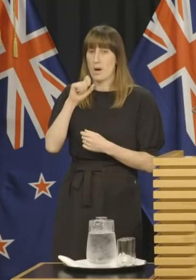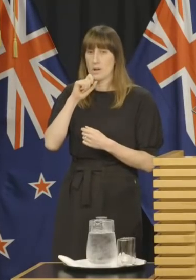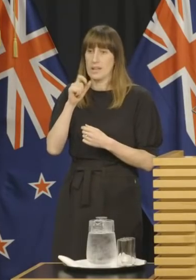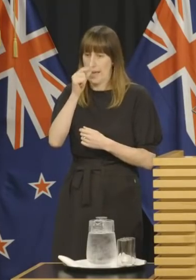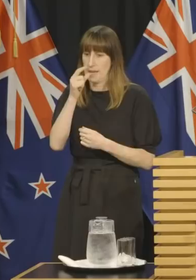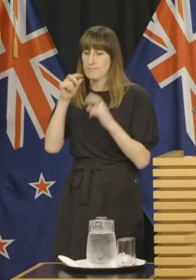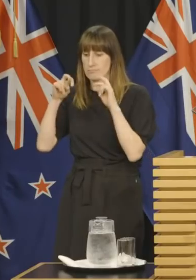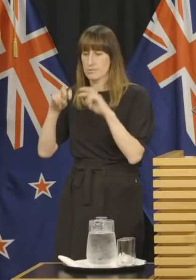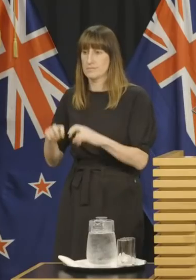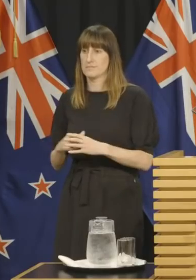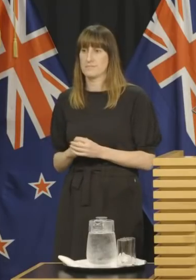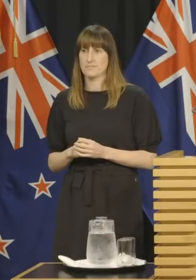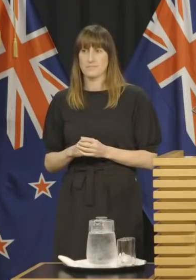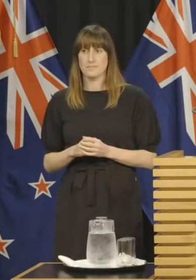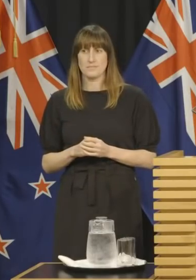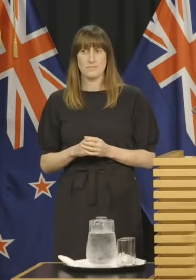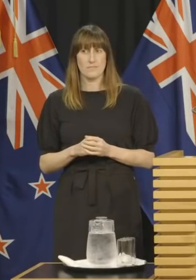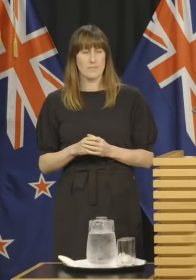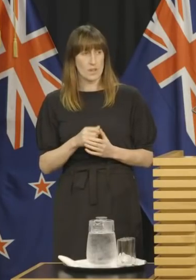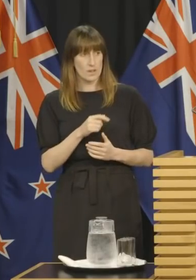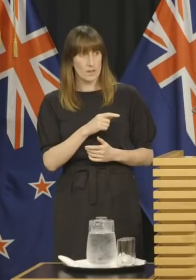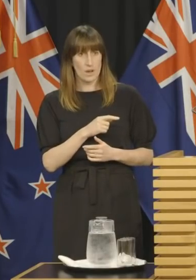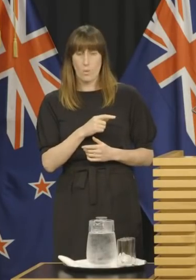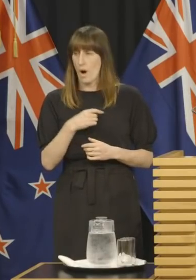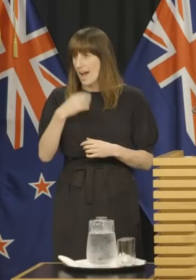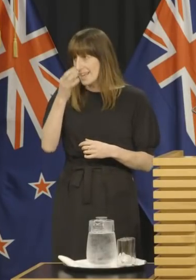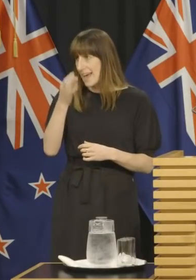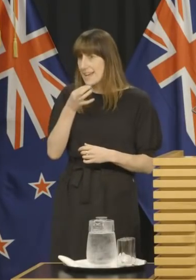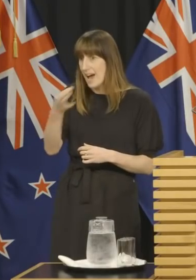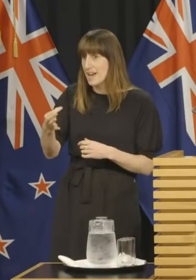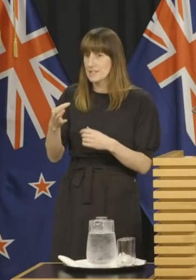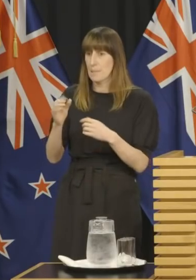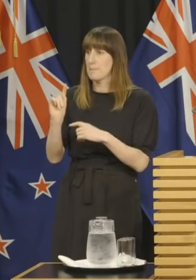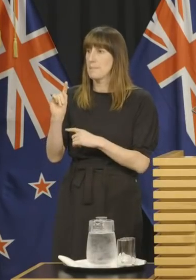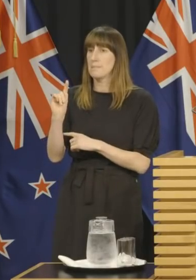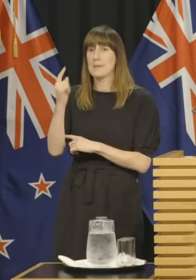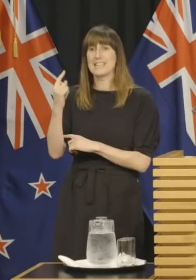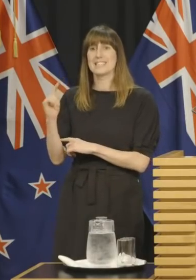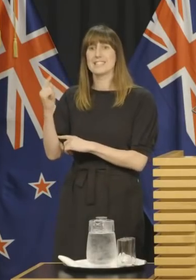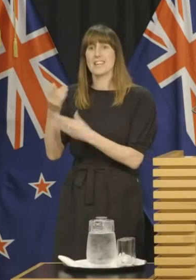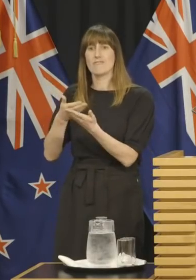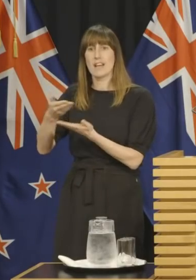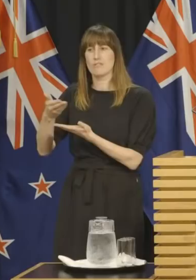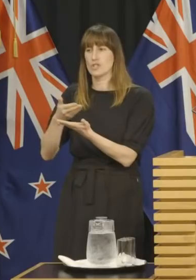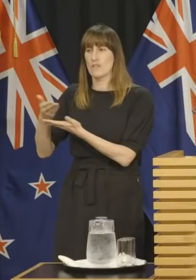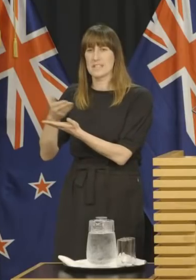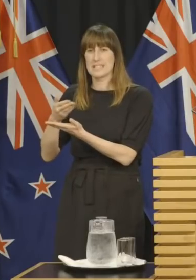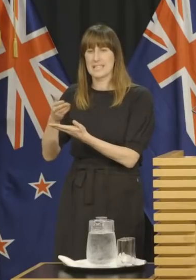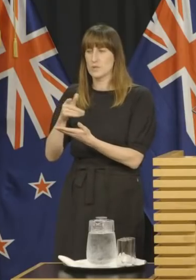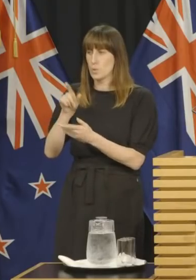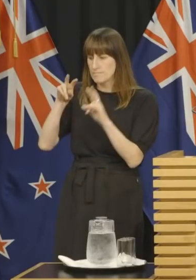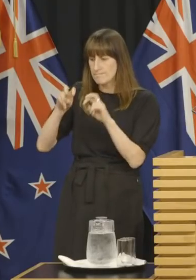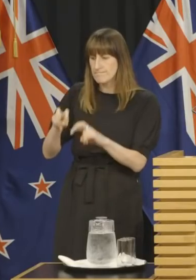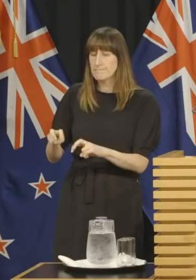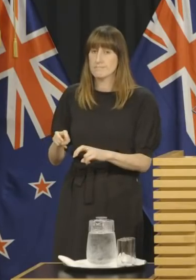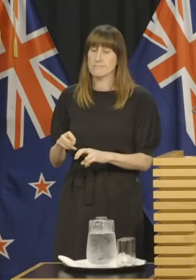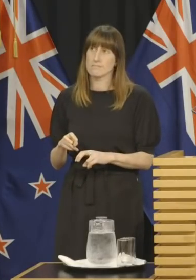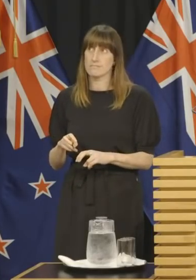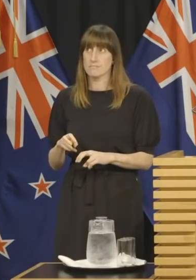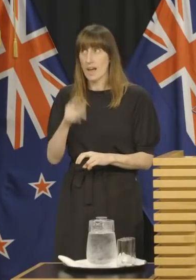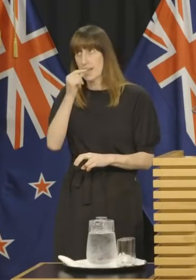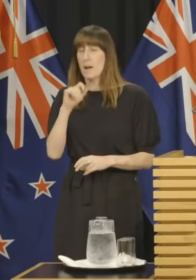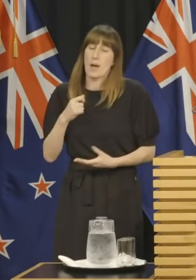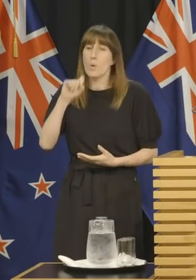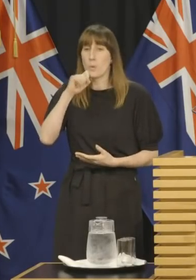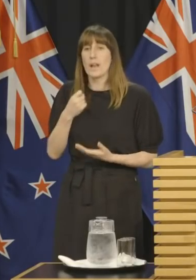no hesitation. Can you go as far as just confirming? I can ask Ministerial Services to do that work, but I can ask them to do that. I will ask them to do that. But